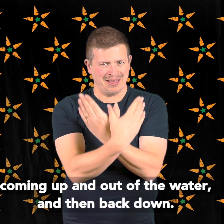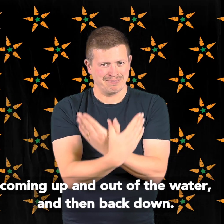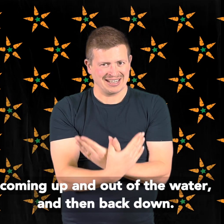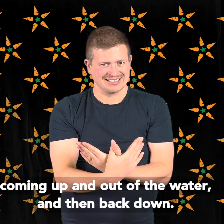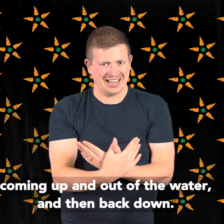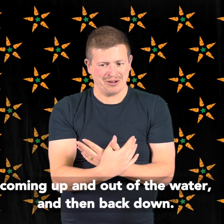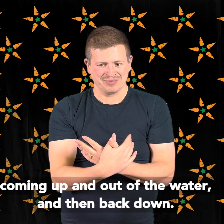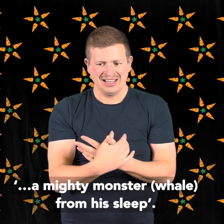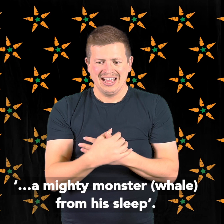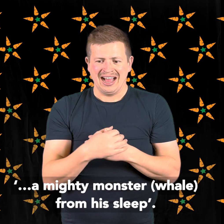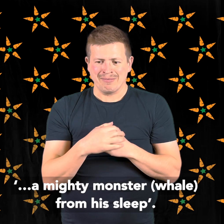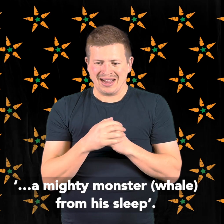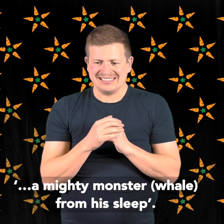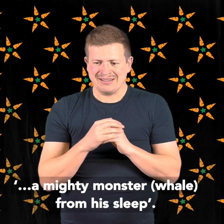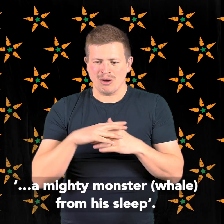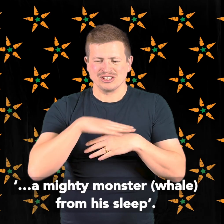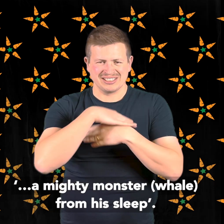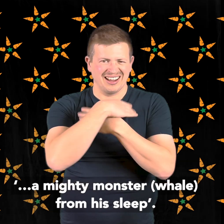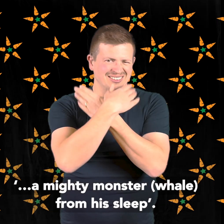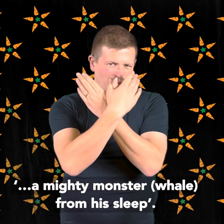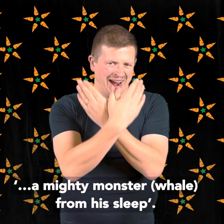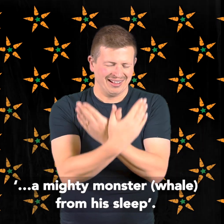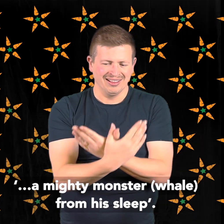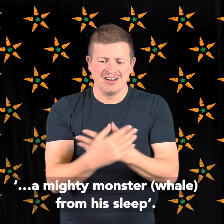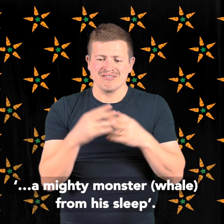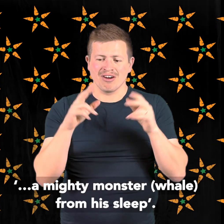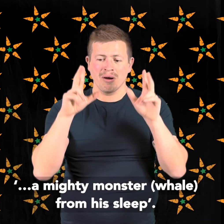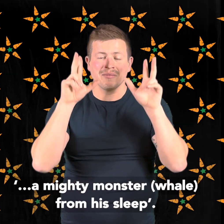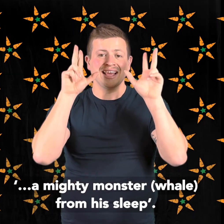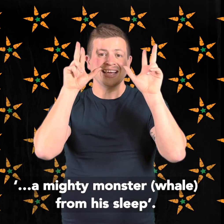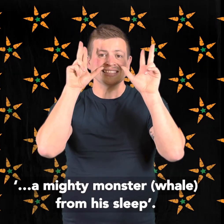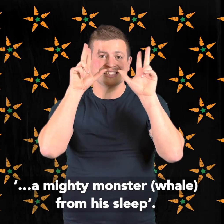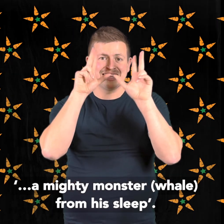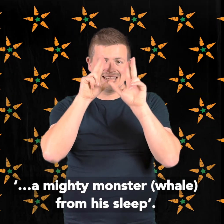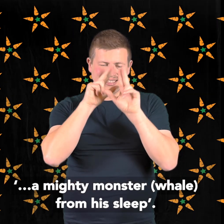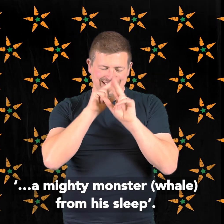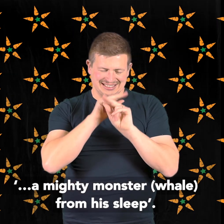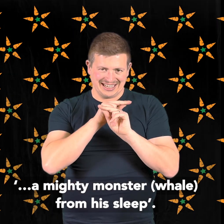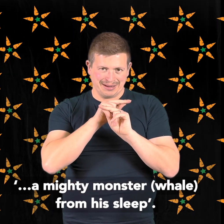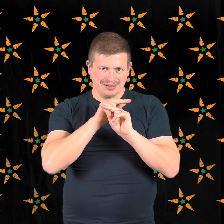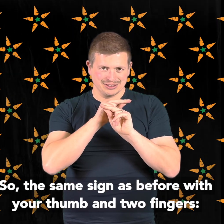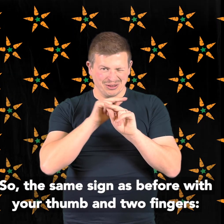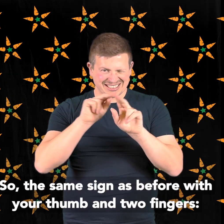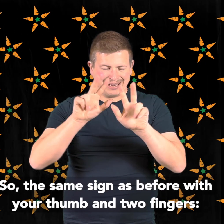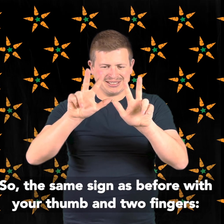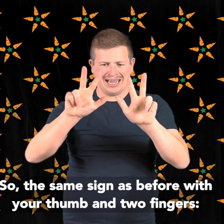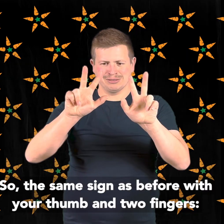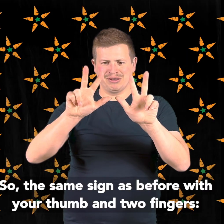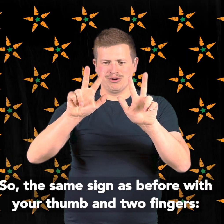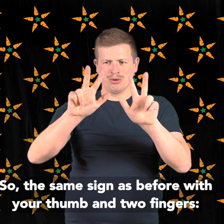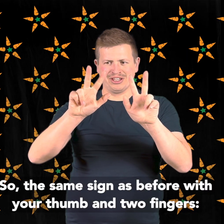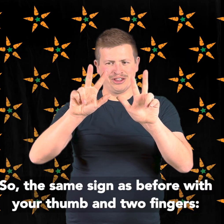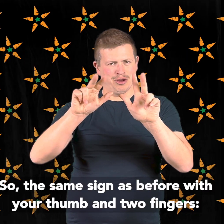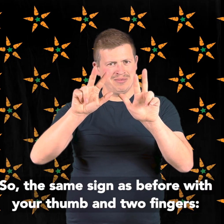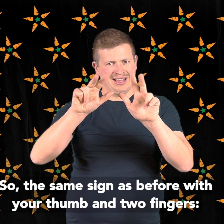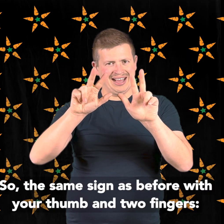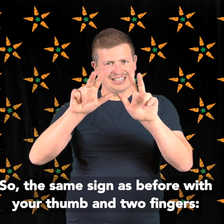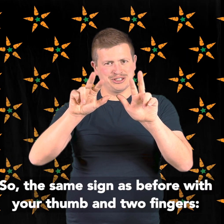back down. A mighty monster whale from his sleep. So the same sign as before with your thumb and two